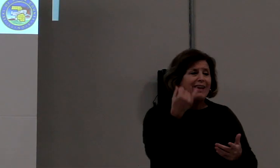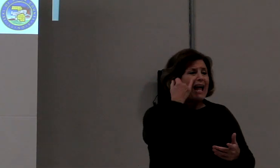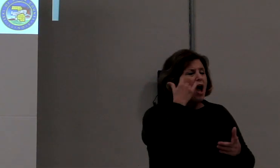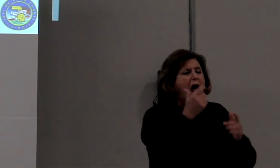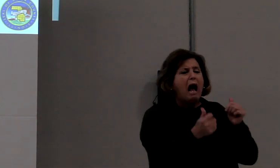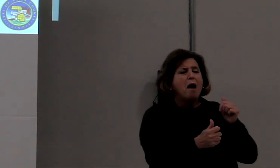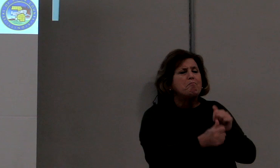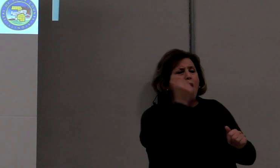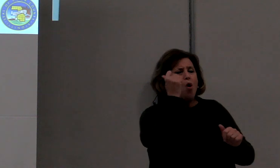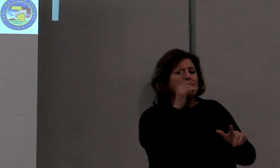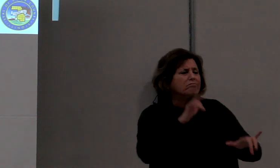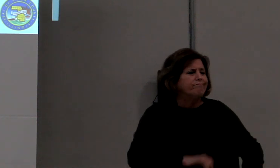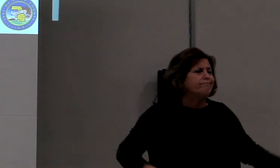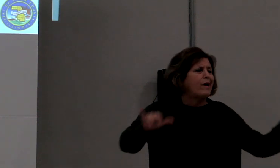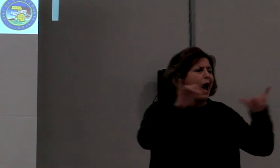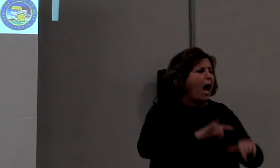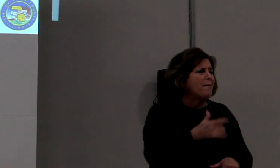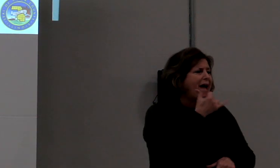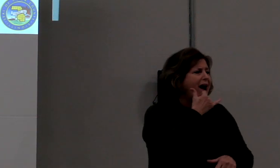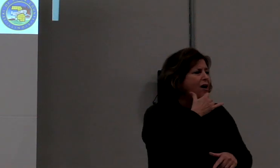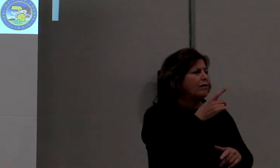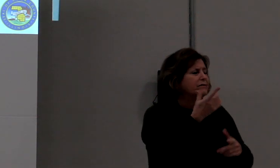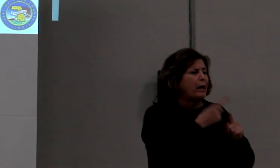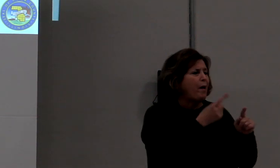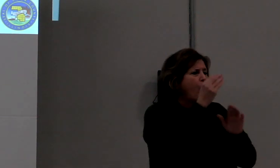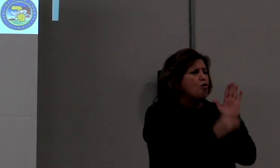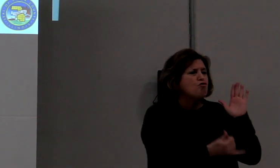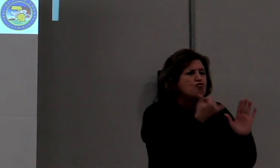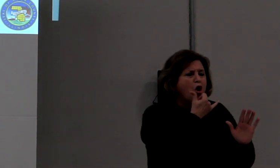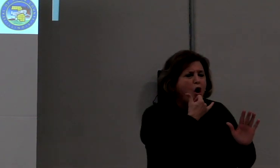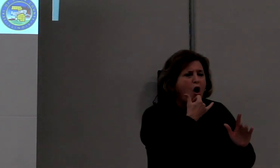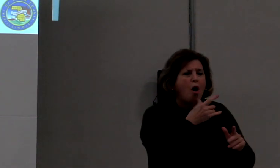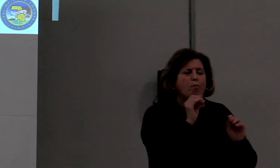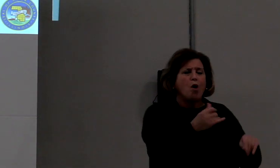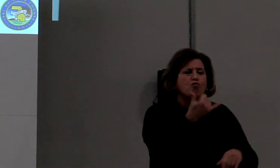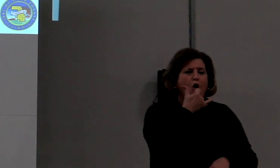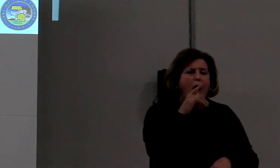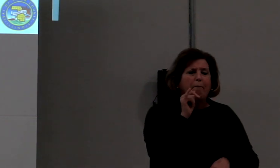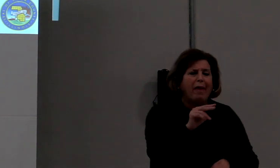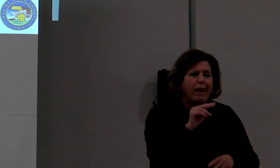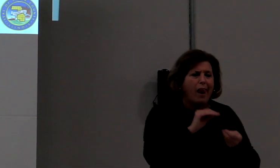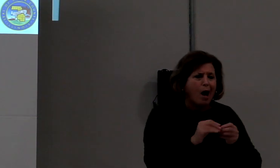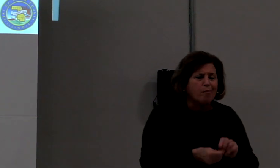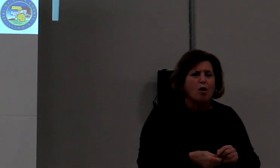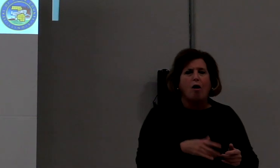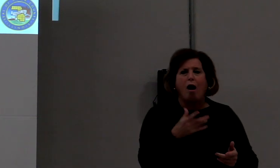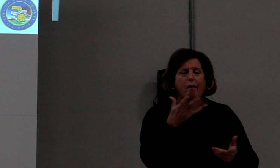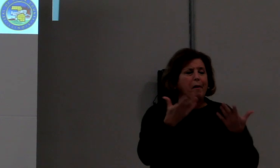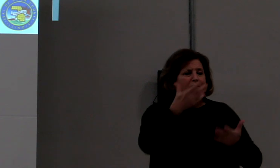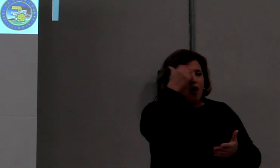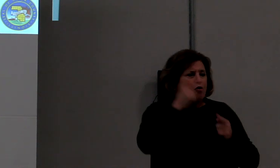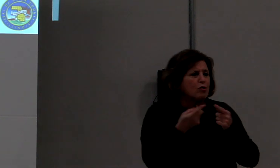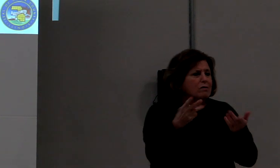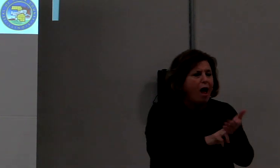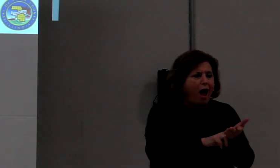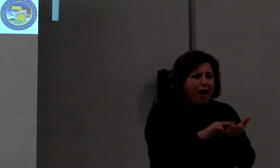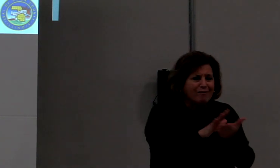some of the most common errors? Not filling out the form properly, putting the wrong pins in, not signing the